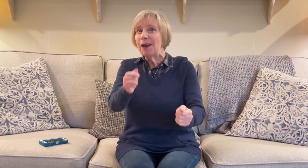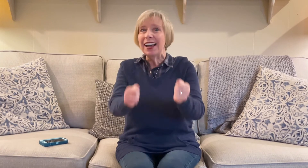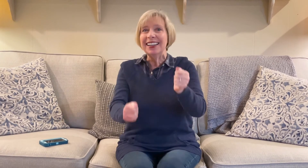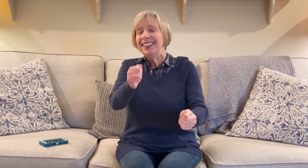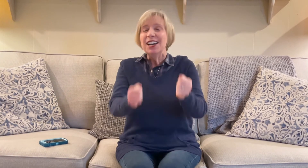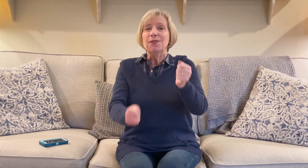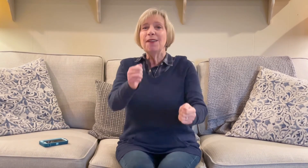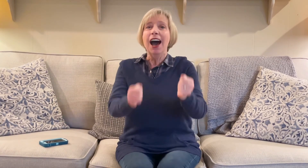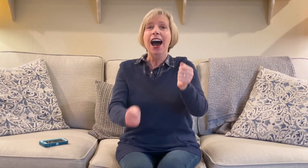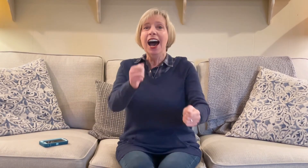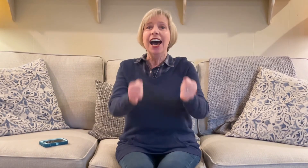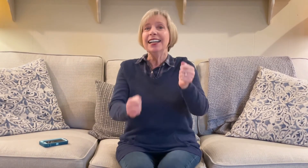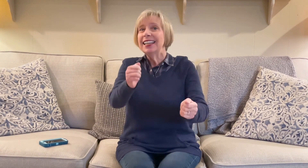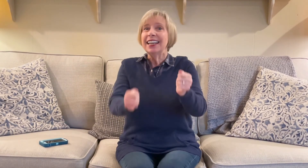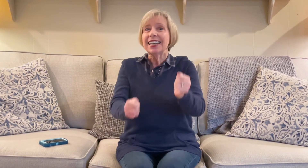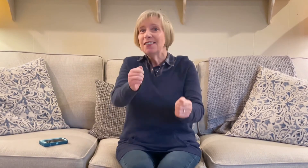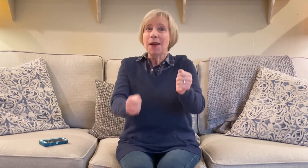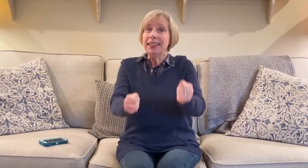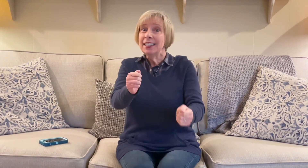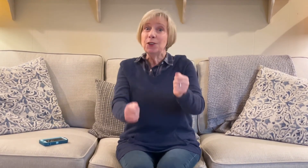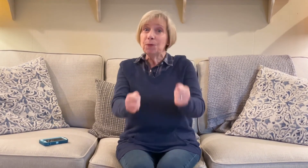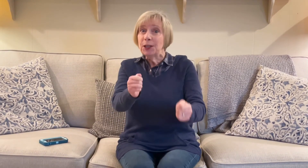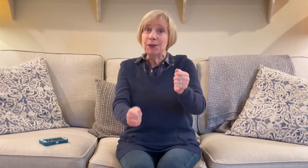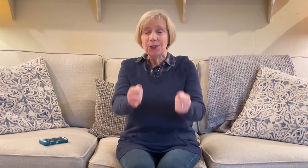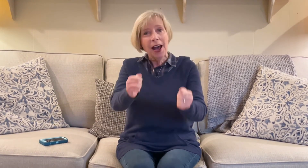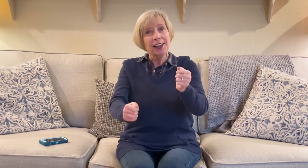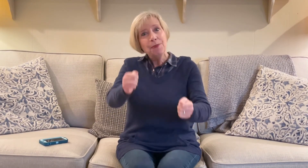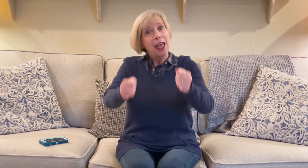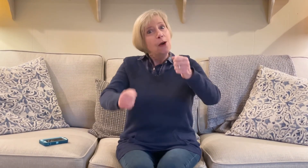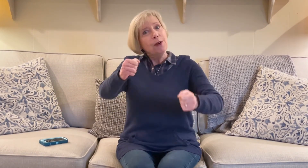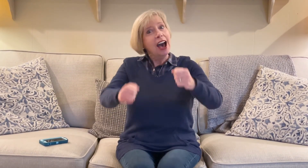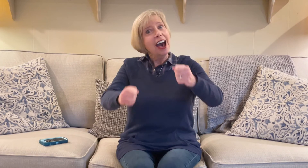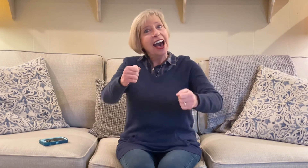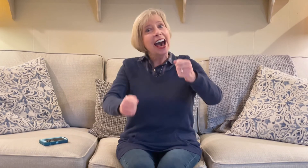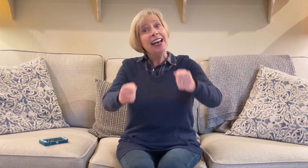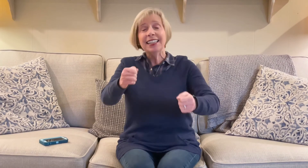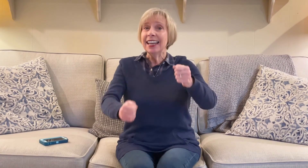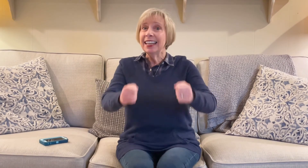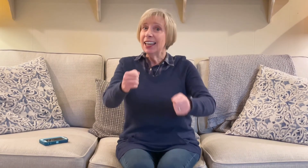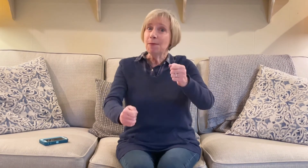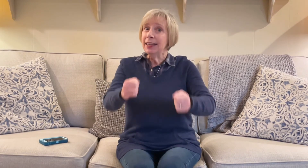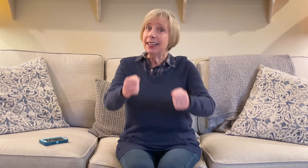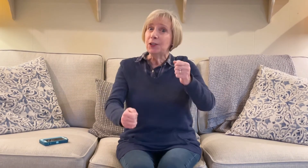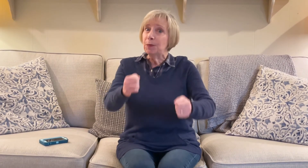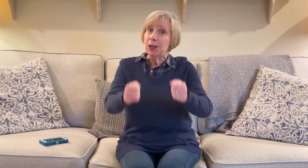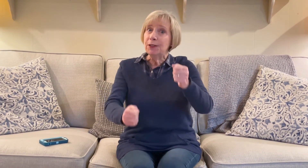truck. Riding in my little blue truck. Riding in my little blue